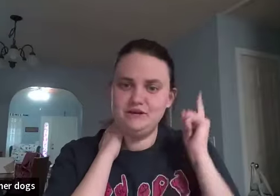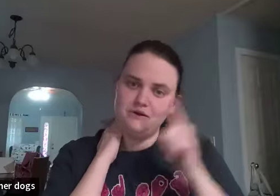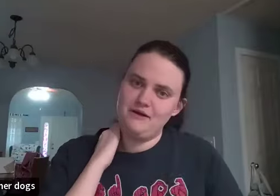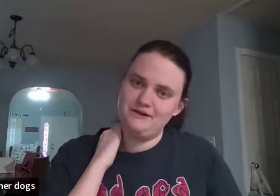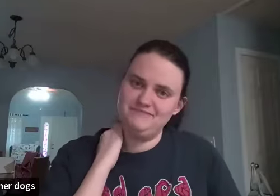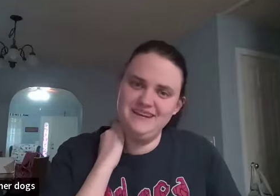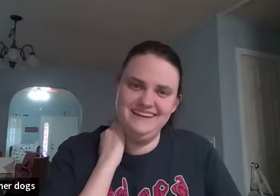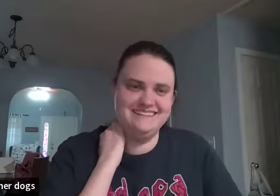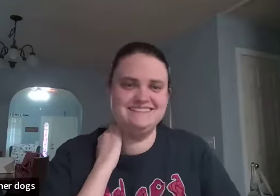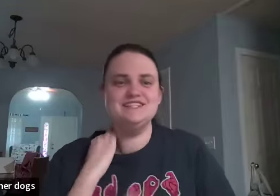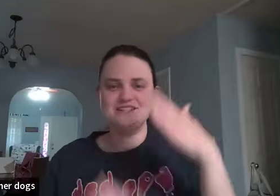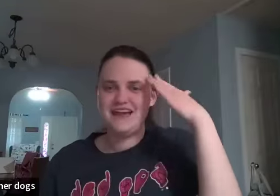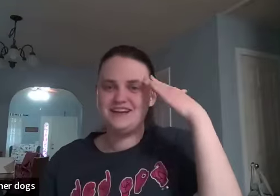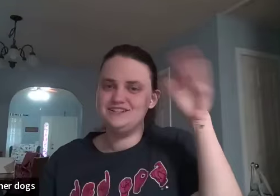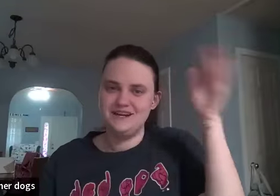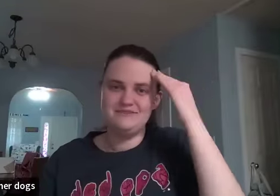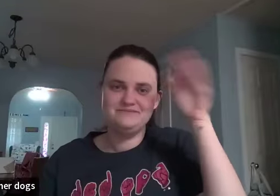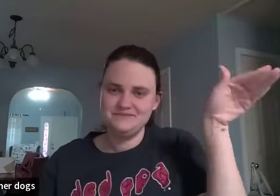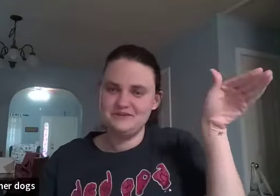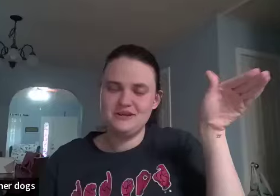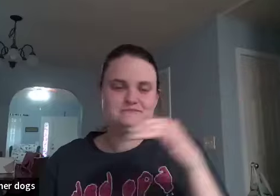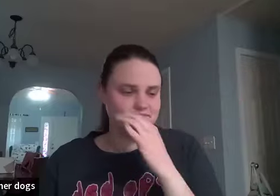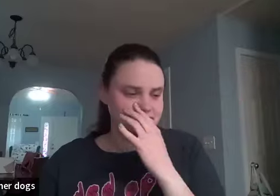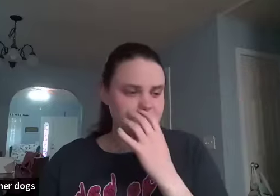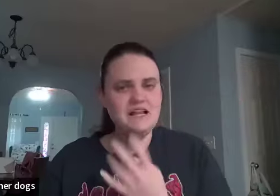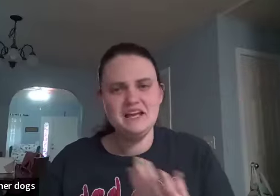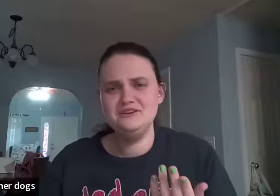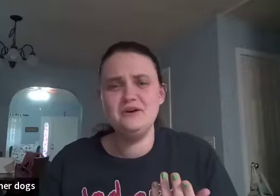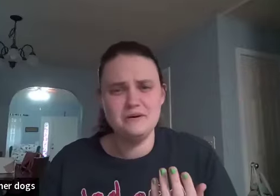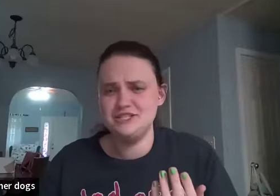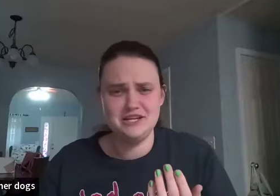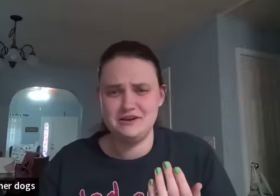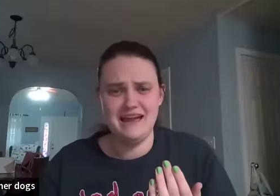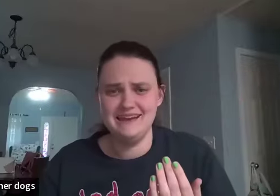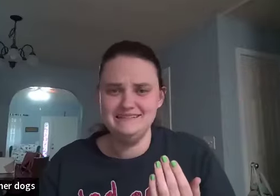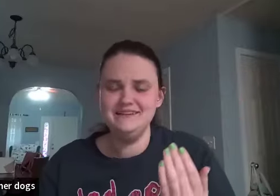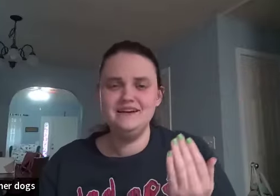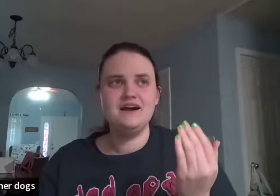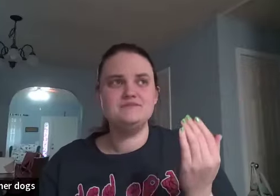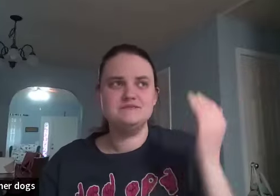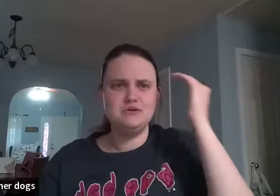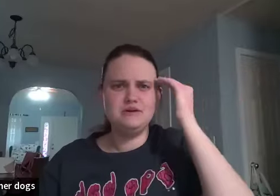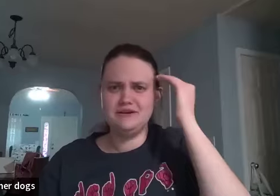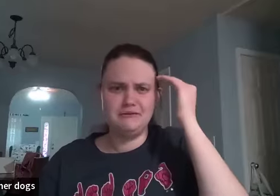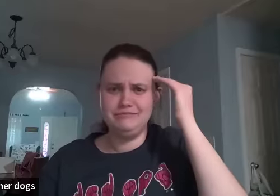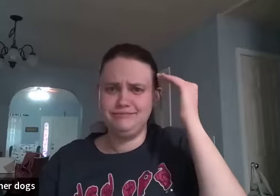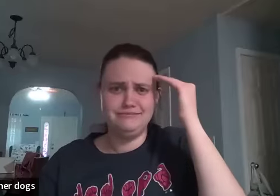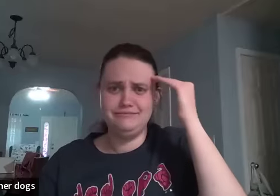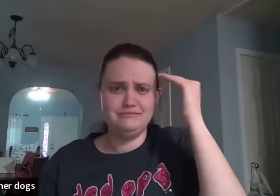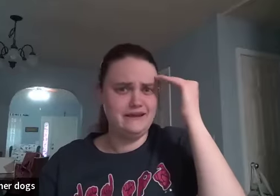don't know that one. So yeah, don't know, don't know. And you can always shake your head. Some people even go "Pff," like